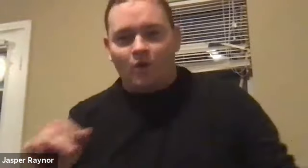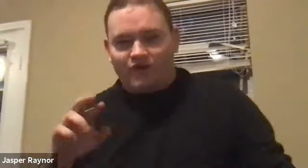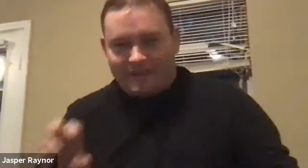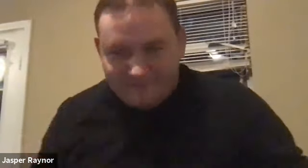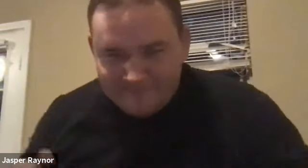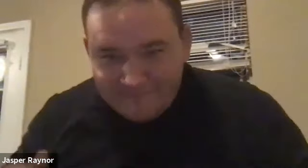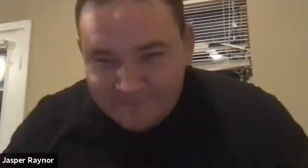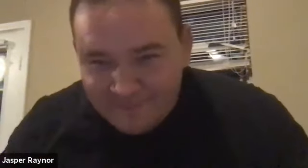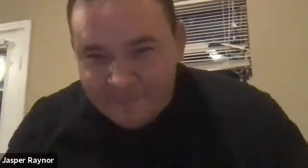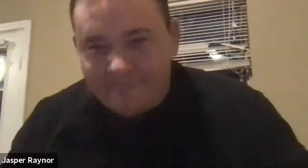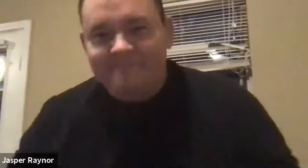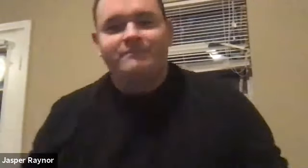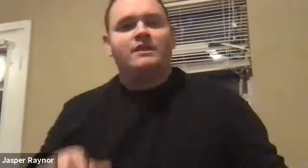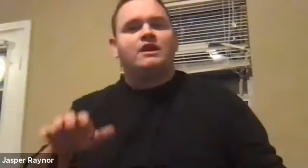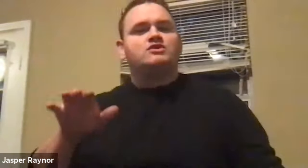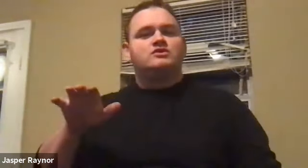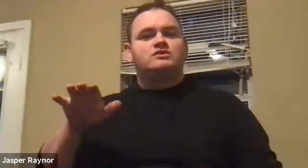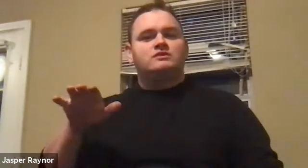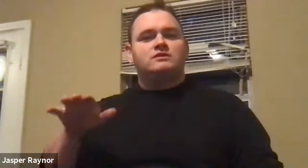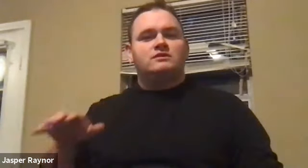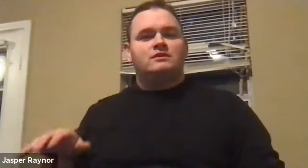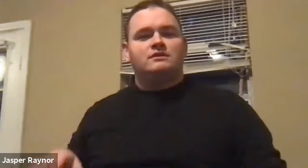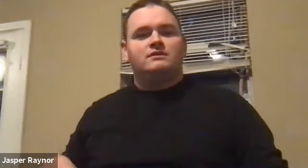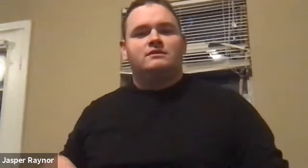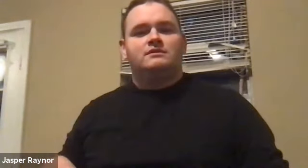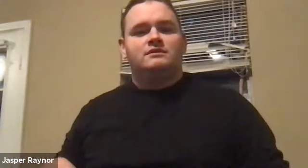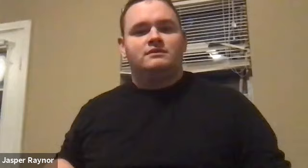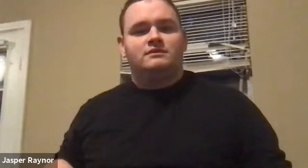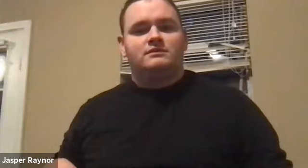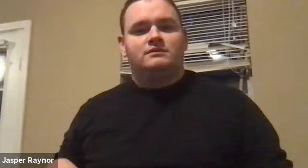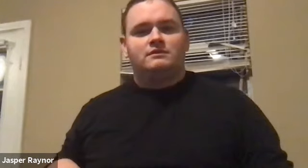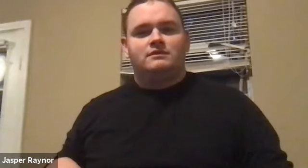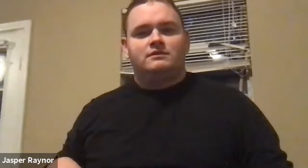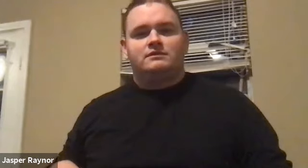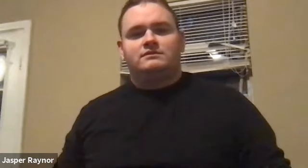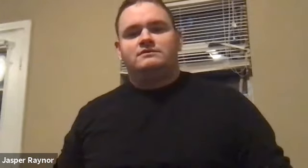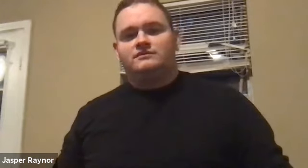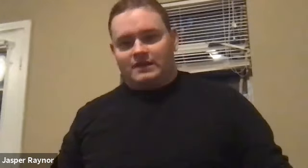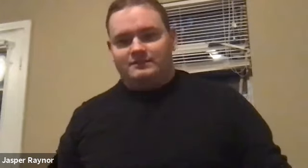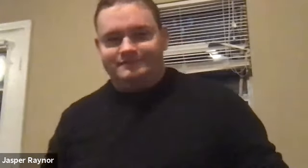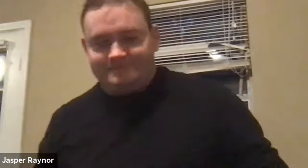Corey. So you're asking me if my house is big or small, and I'm saying in the middle. Right.